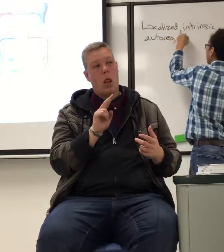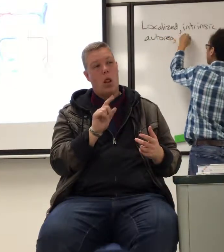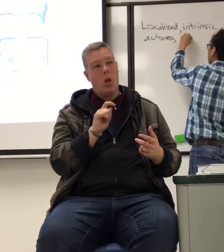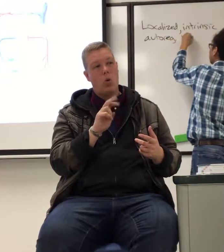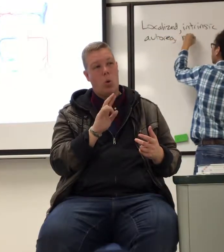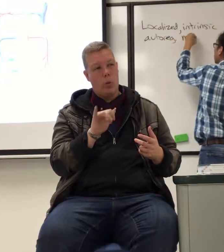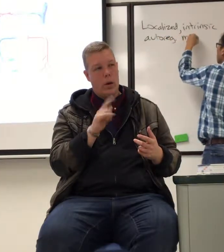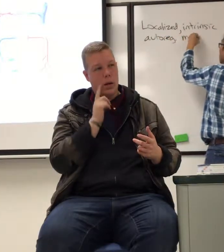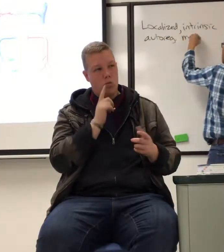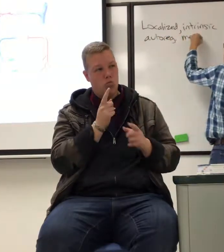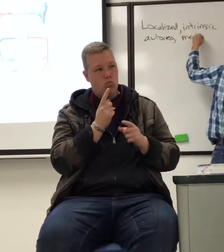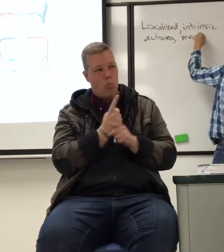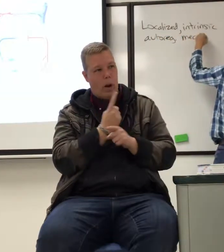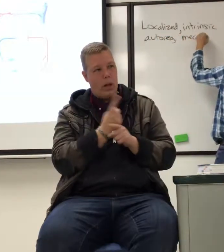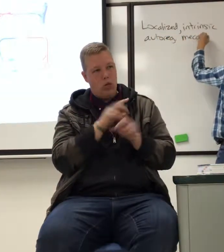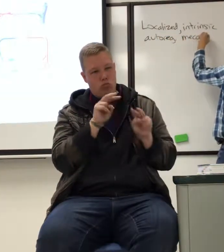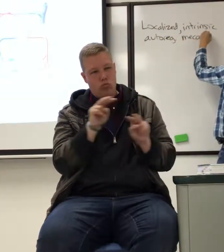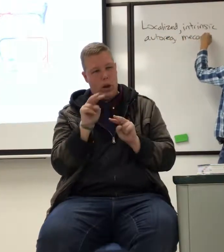mechanism.